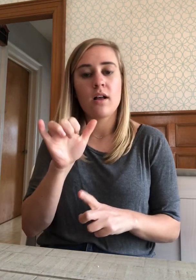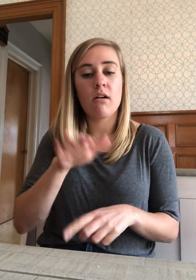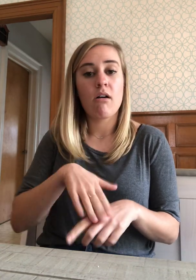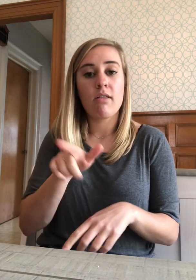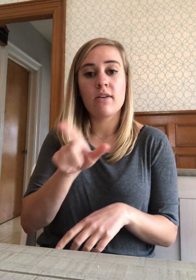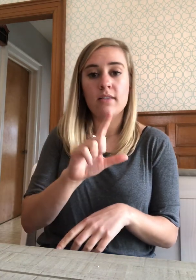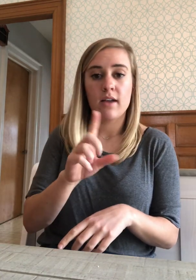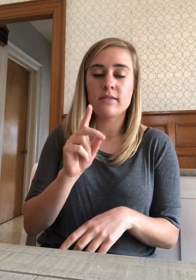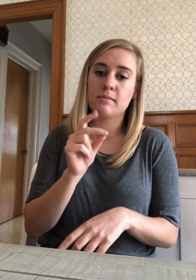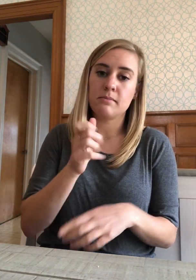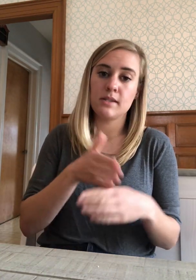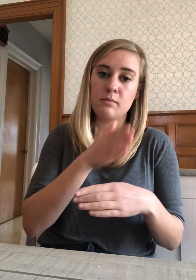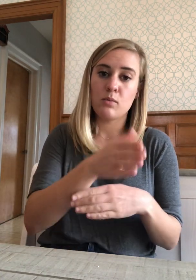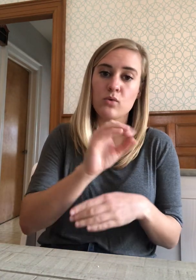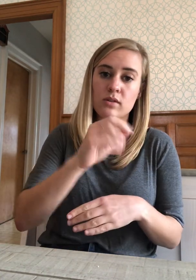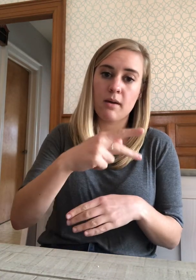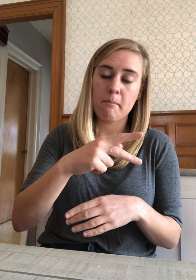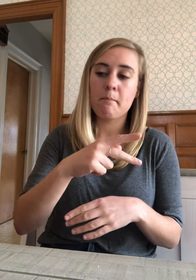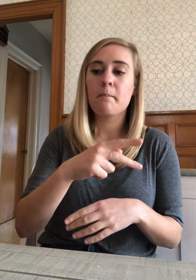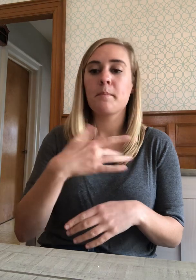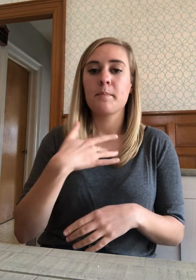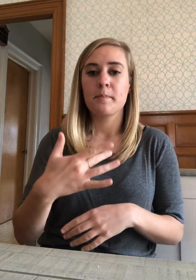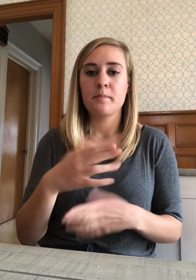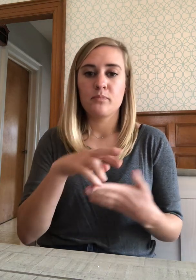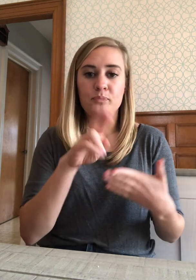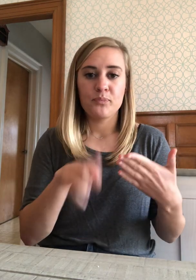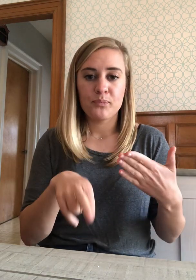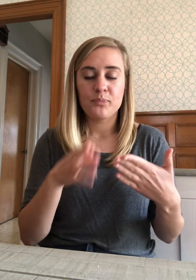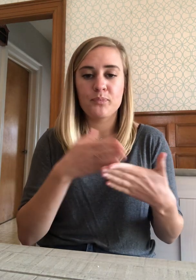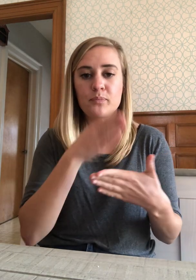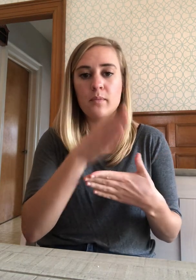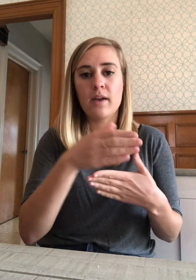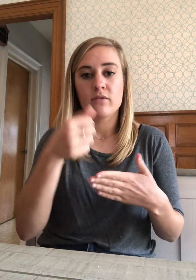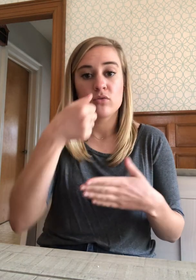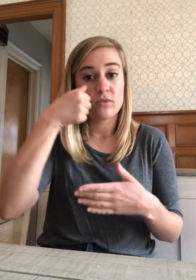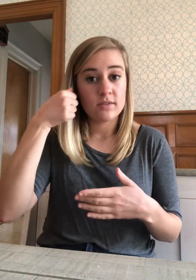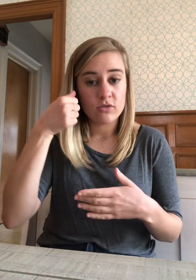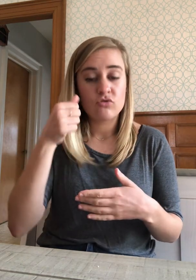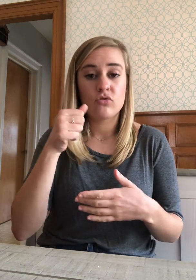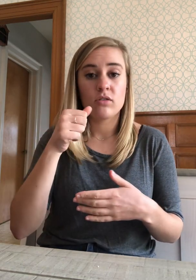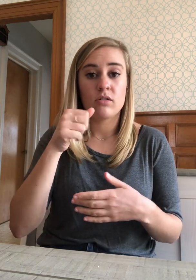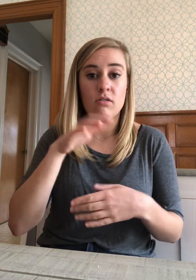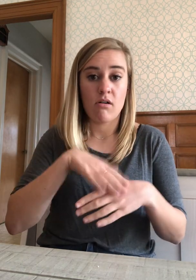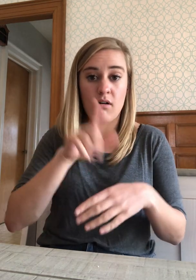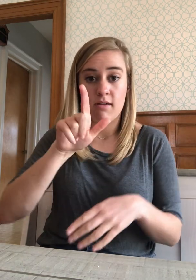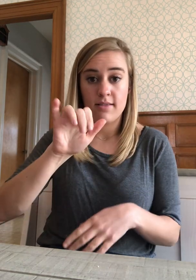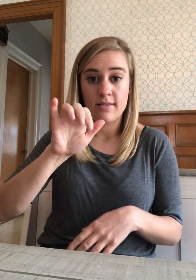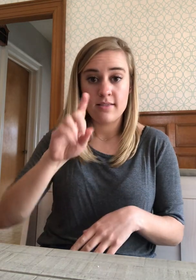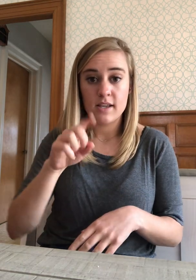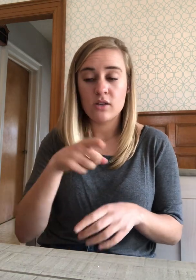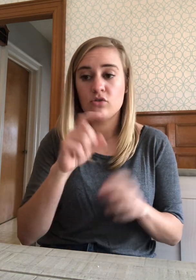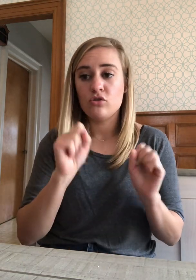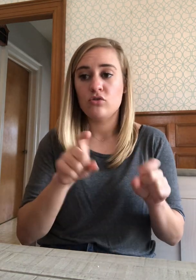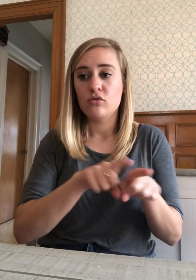immediately post-op. This is a typical outcome after the incision if you make it in the lid. You can also go through